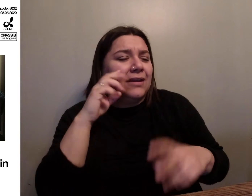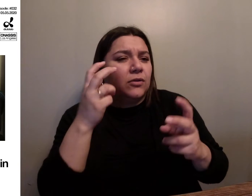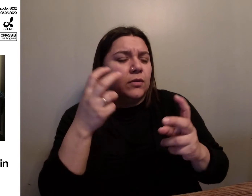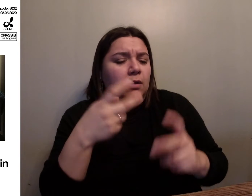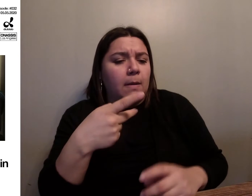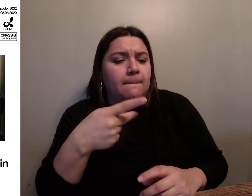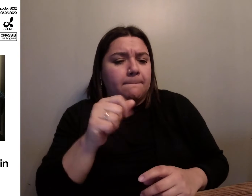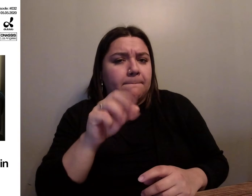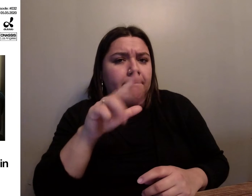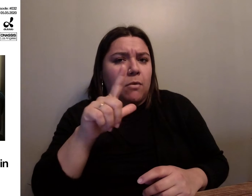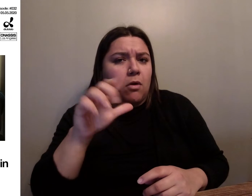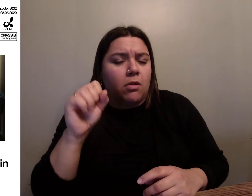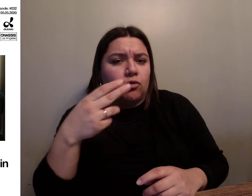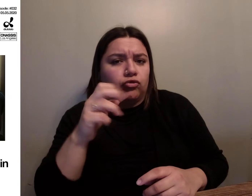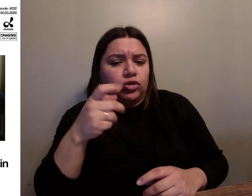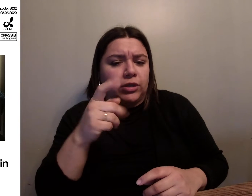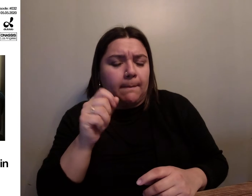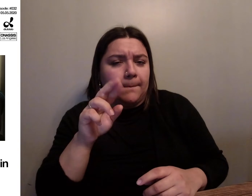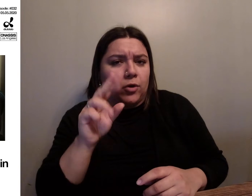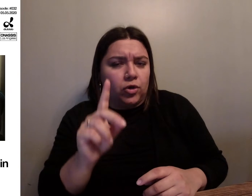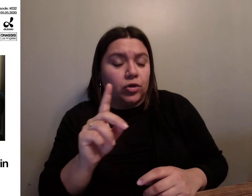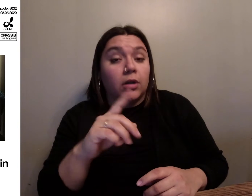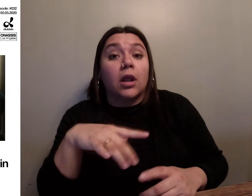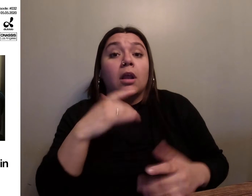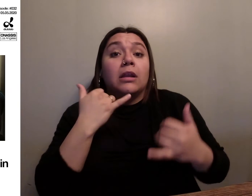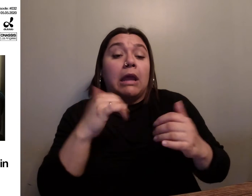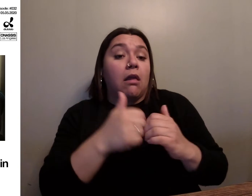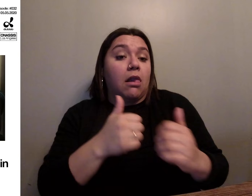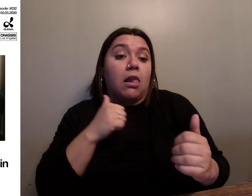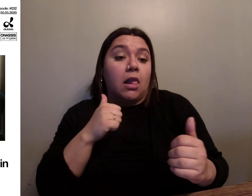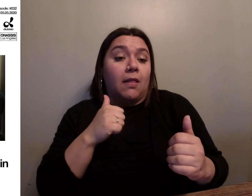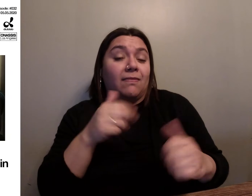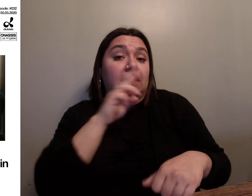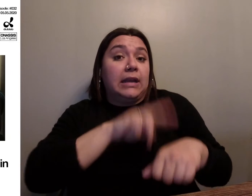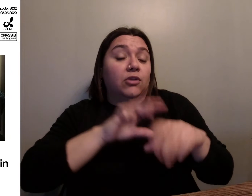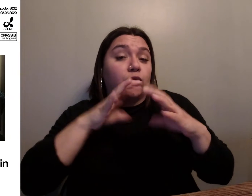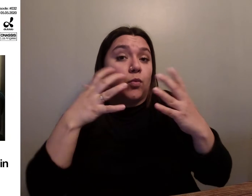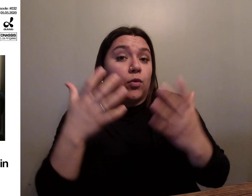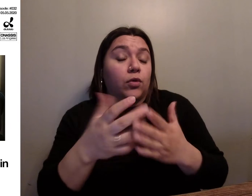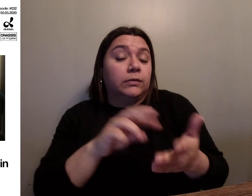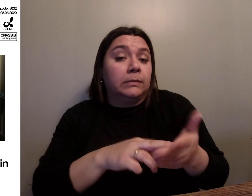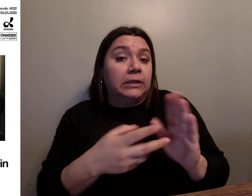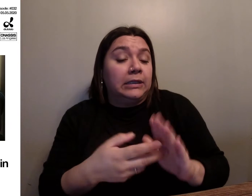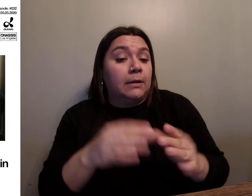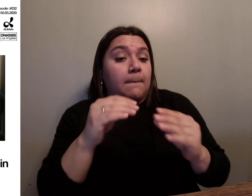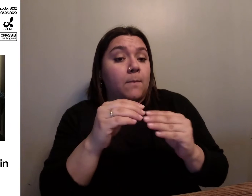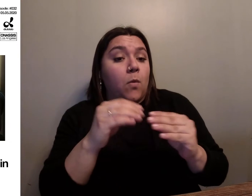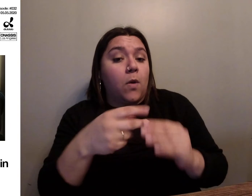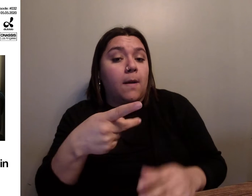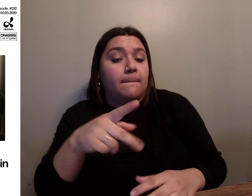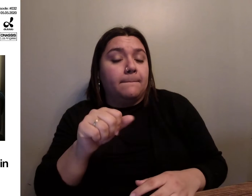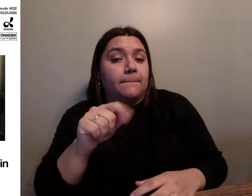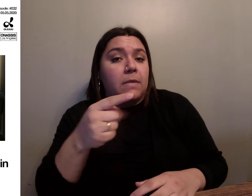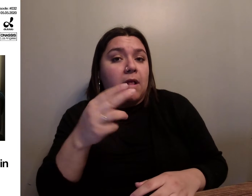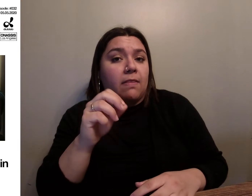natural world, the more pathological we become as a culture. I'd love you to unpack that a little bit, also bringing